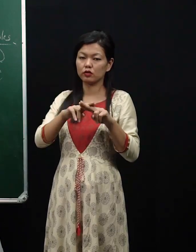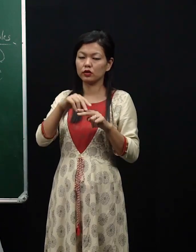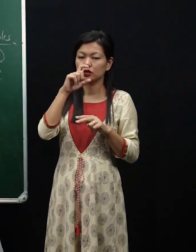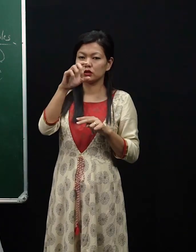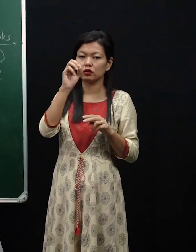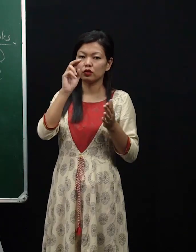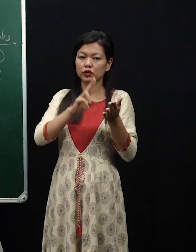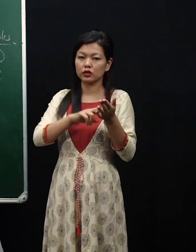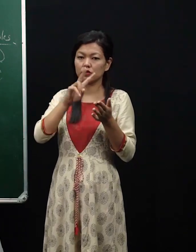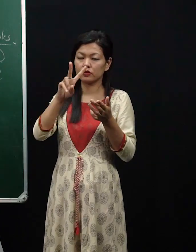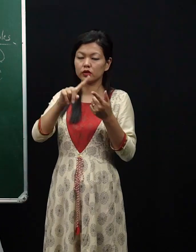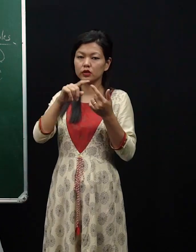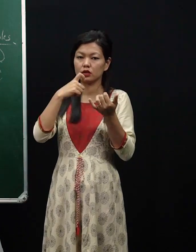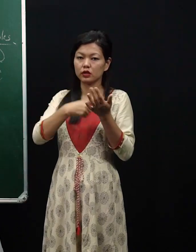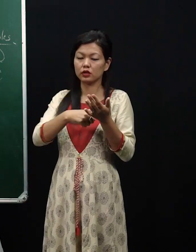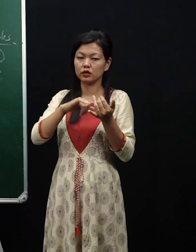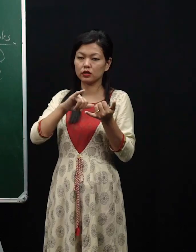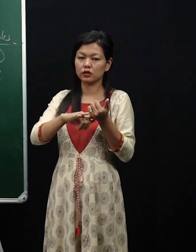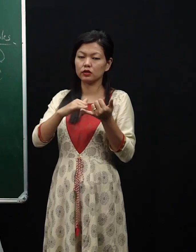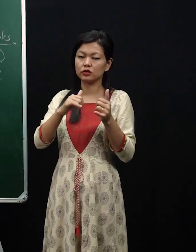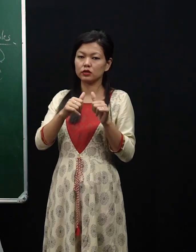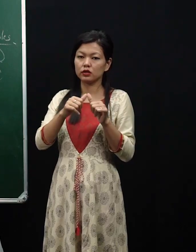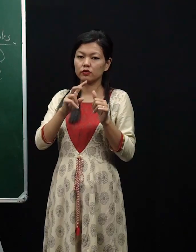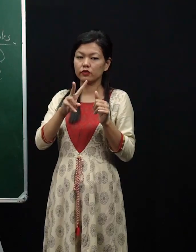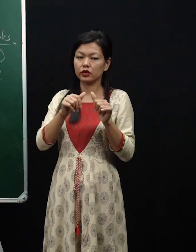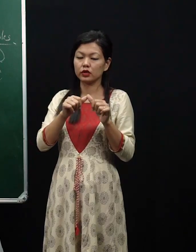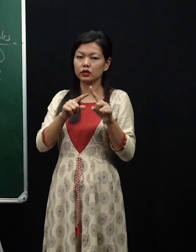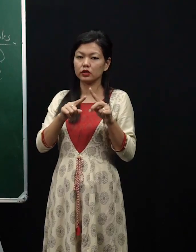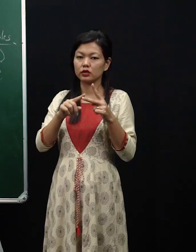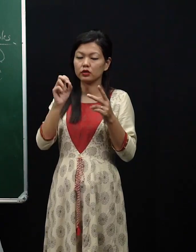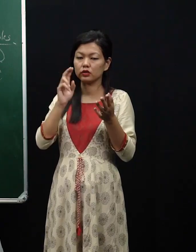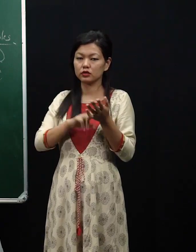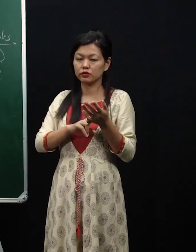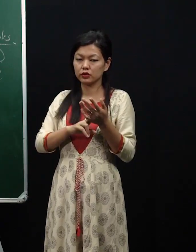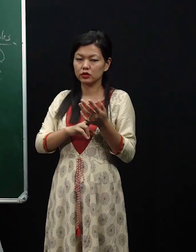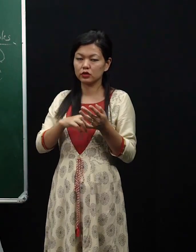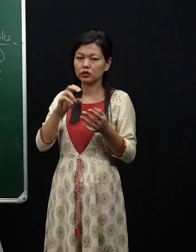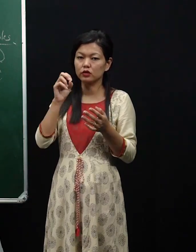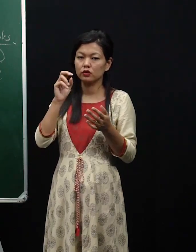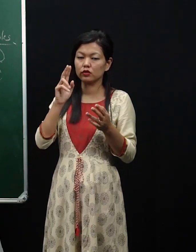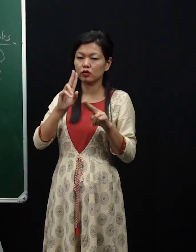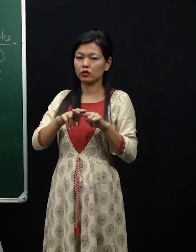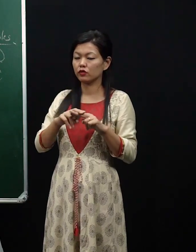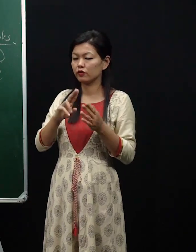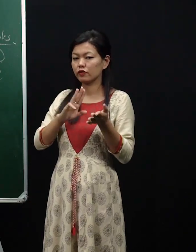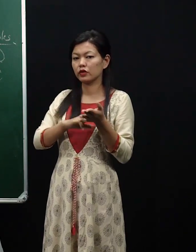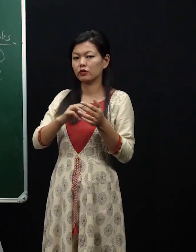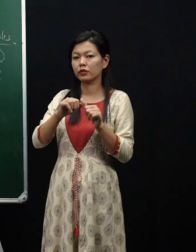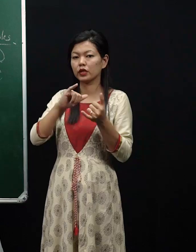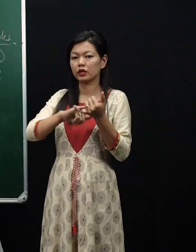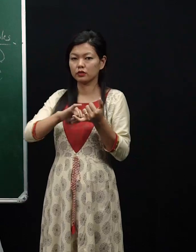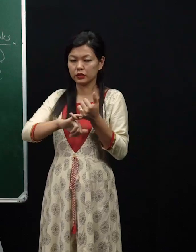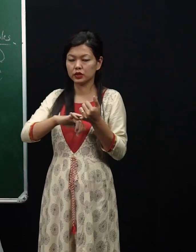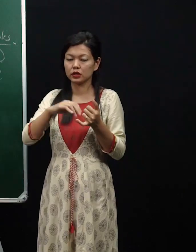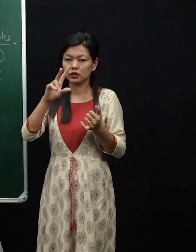by Antoine Lavoisier. And the second law is law of definite proportion, okay, which